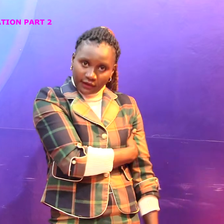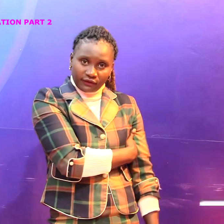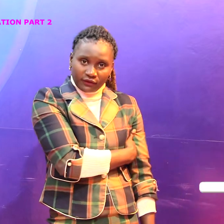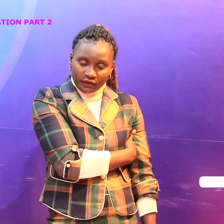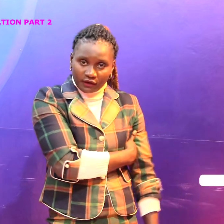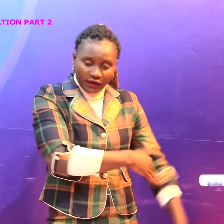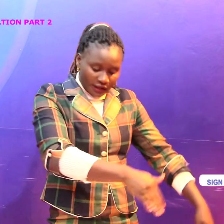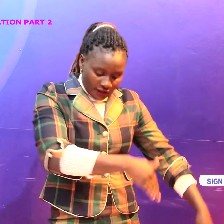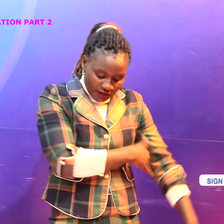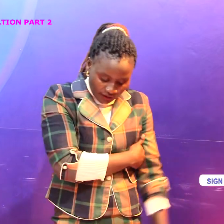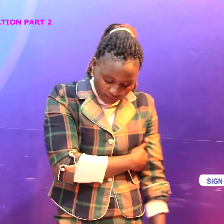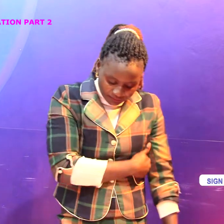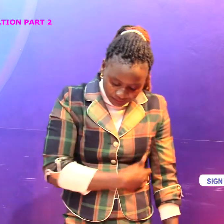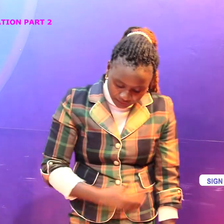Chief. Chief.